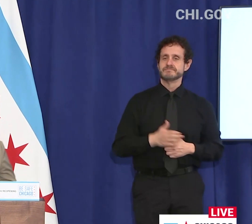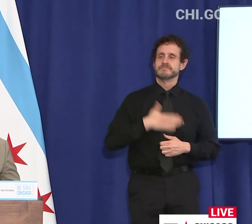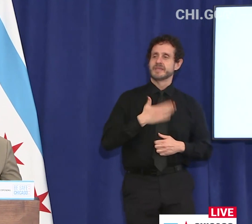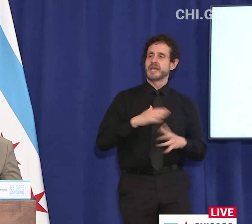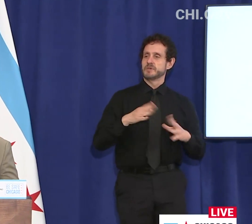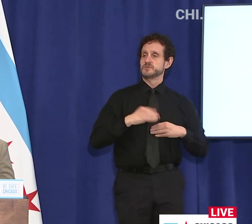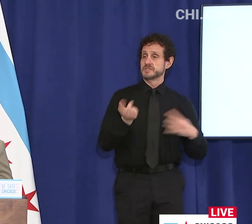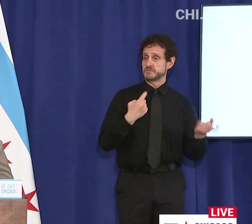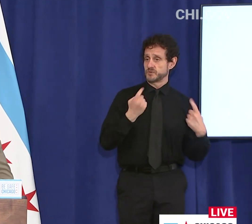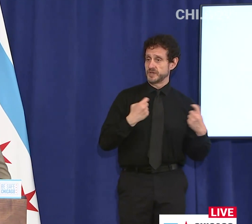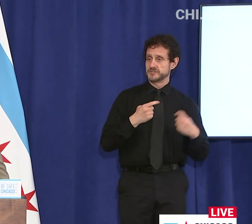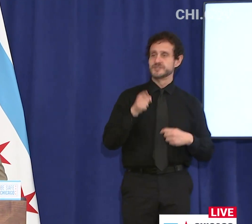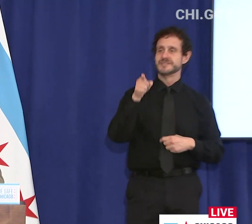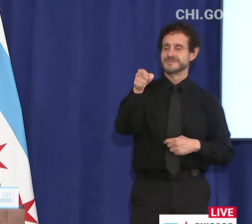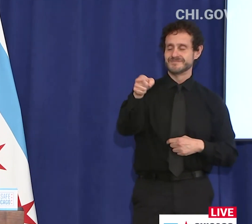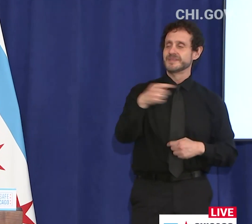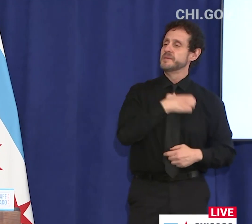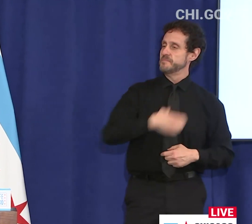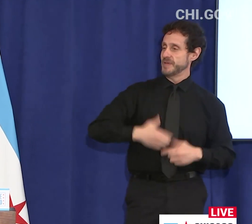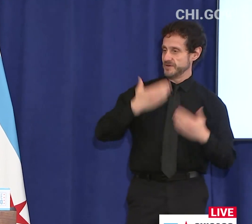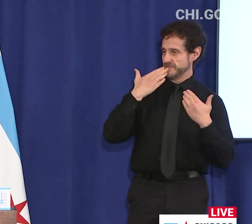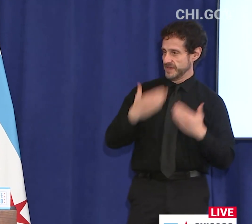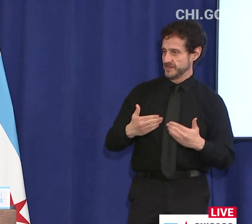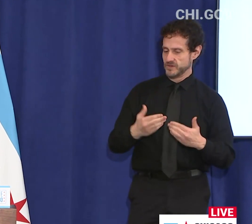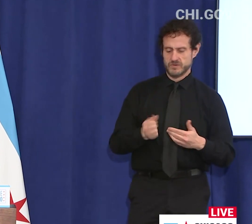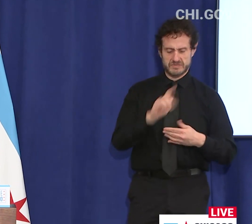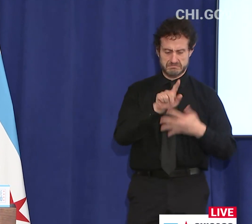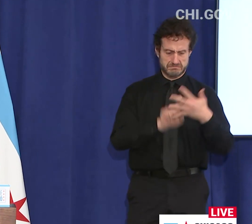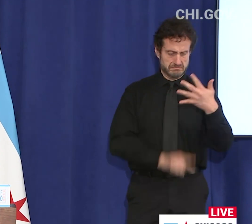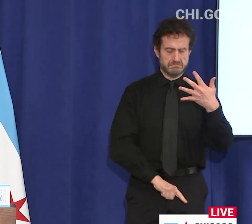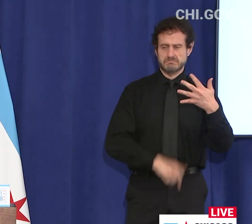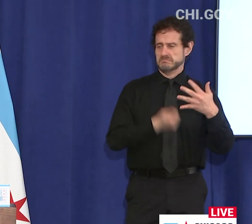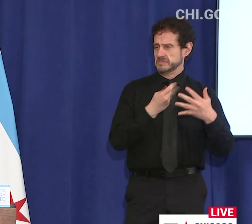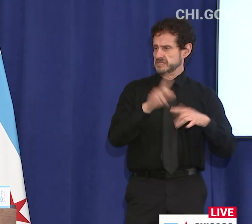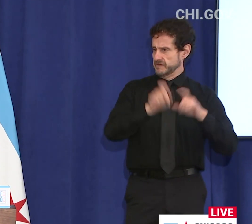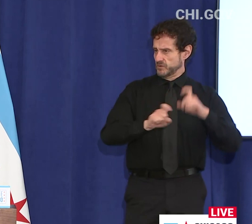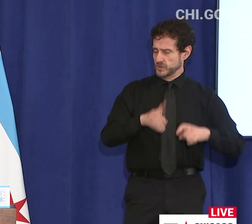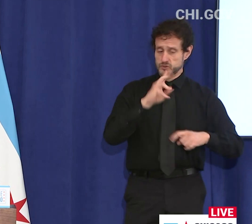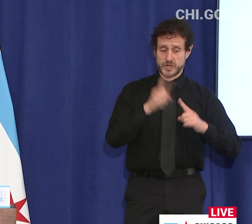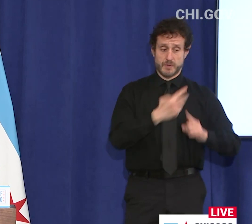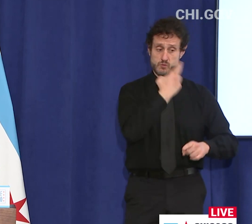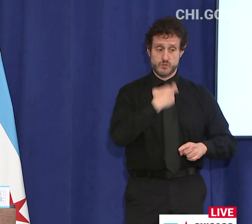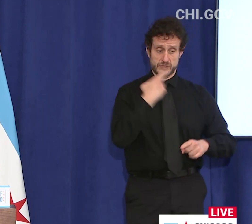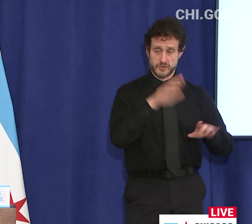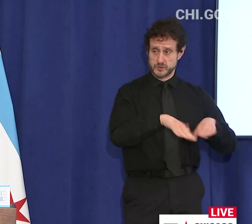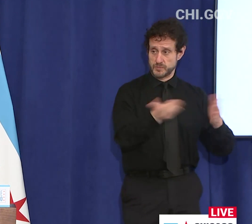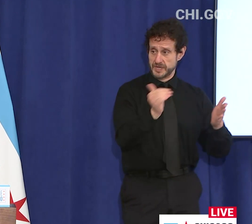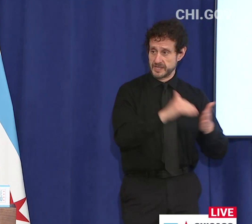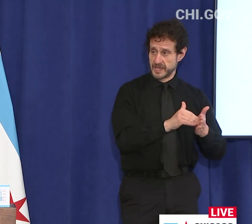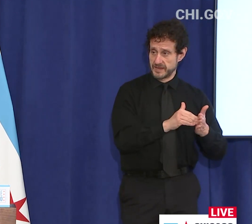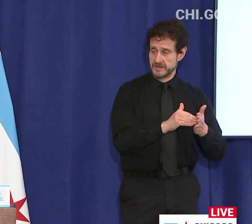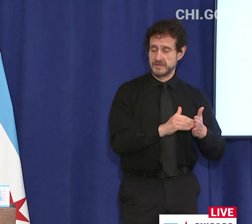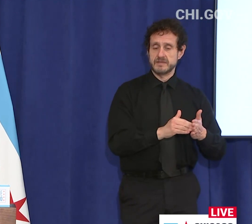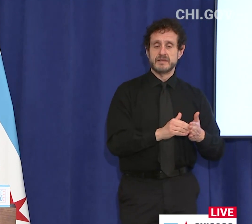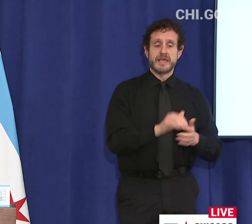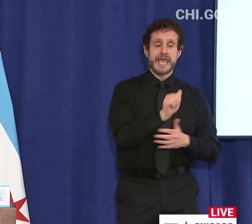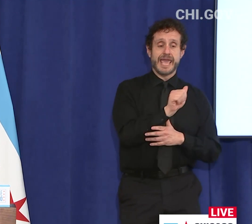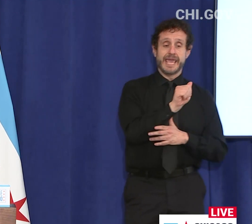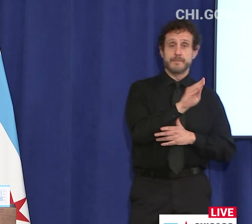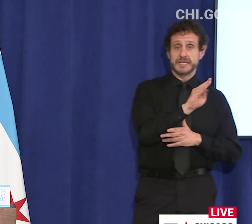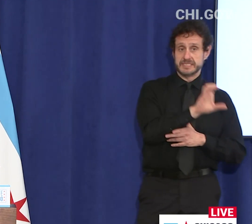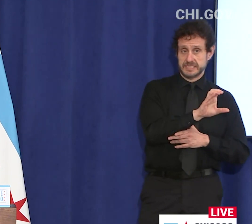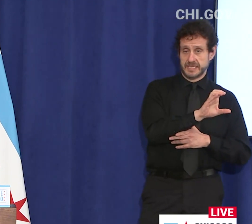Happy to take your questions. Mayor, thank you. There are several about restaurants reopening, one from Sarah Schulte from